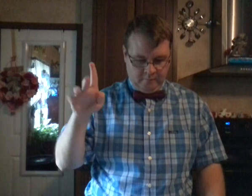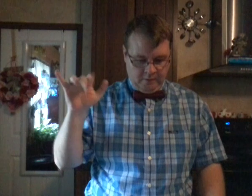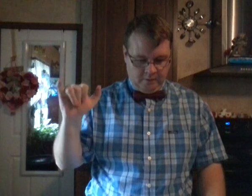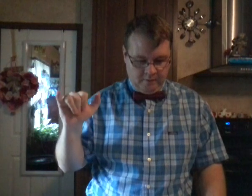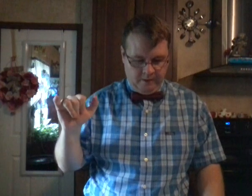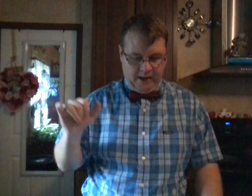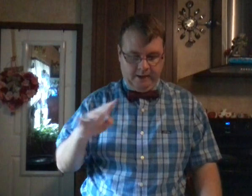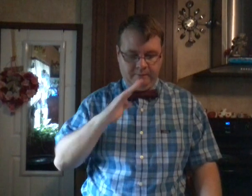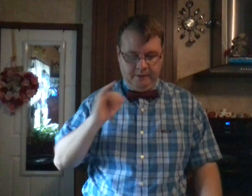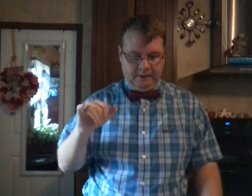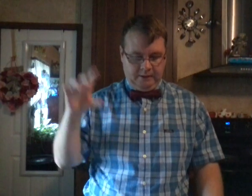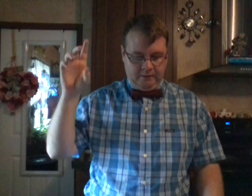by being